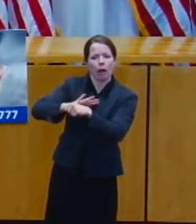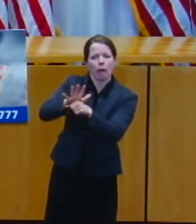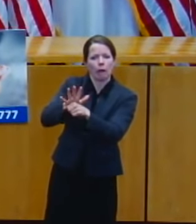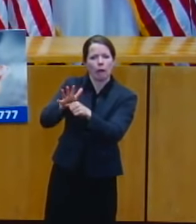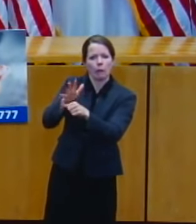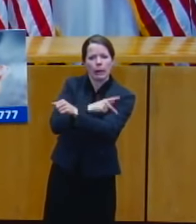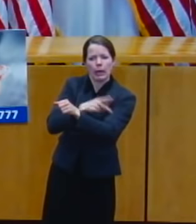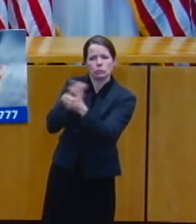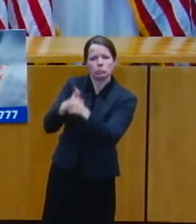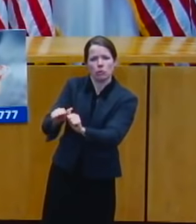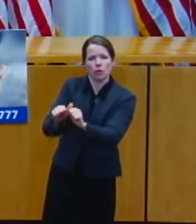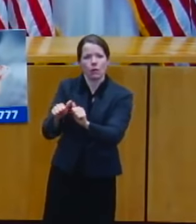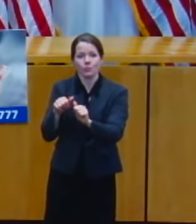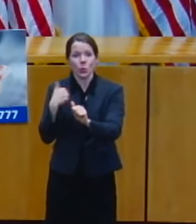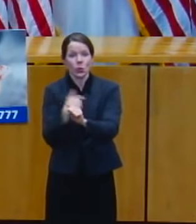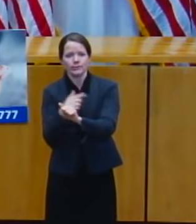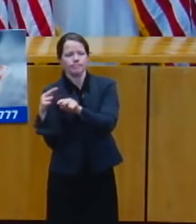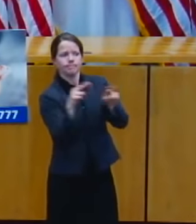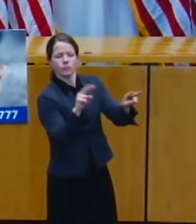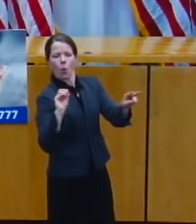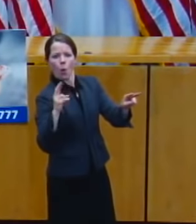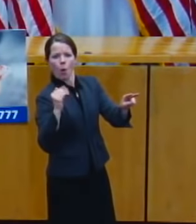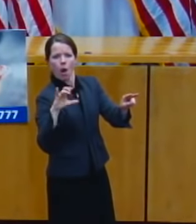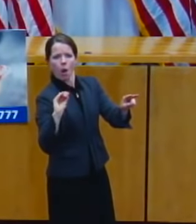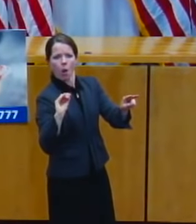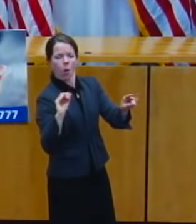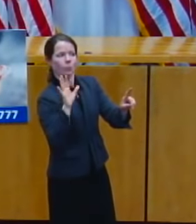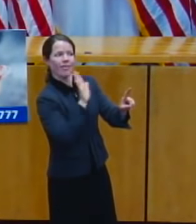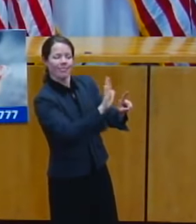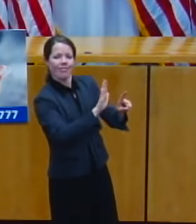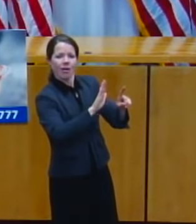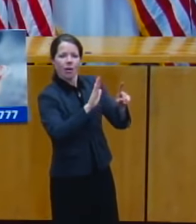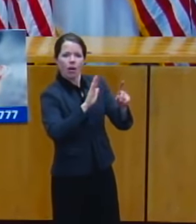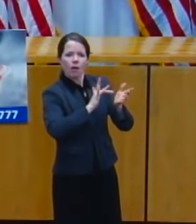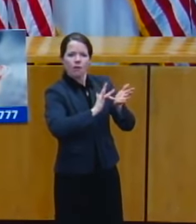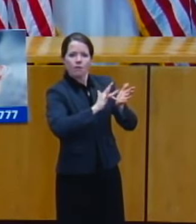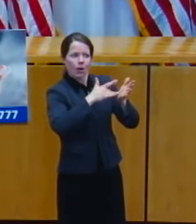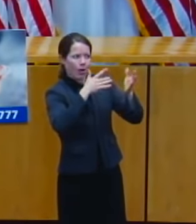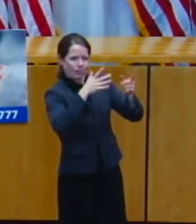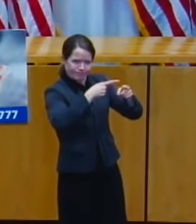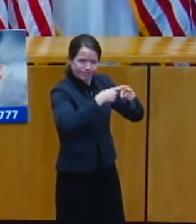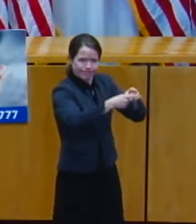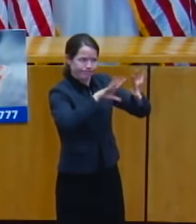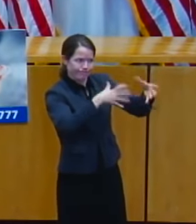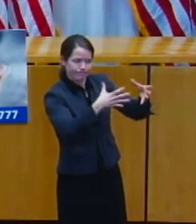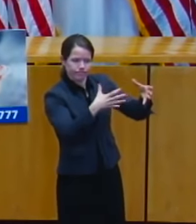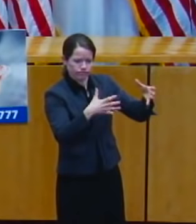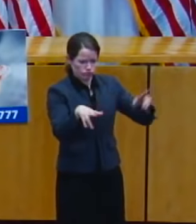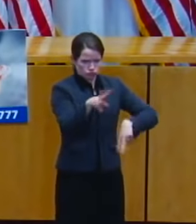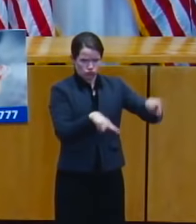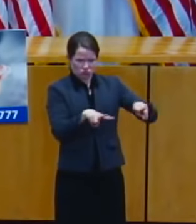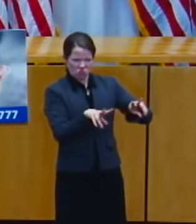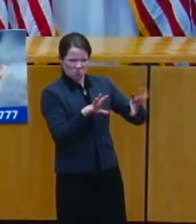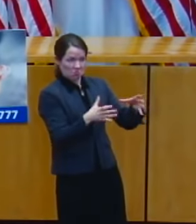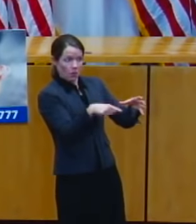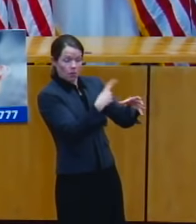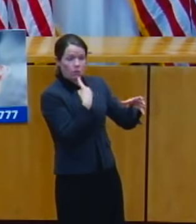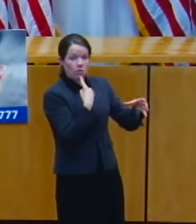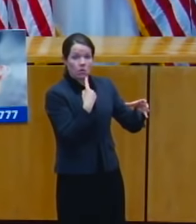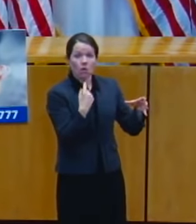only prescribe it for certain circumstances and certain situations consistent with its medically